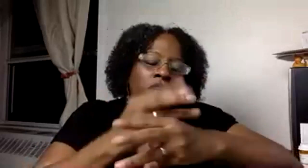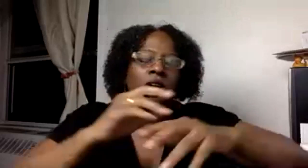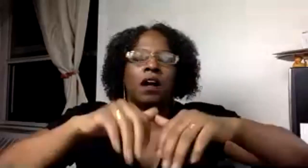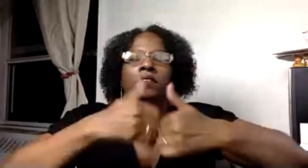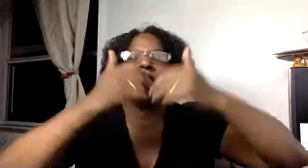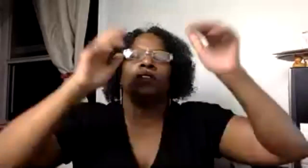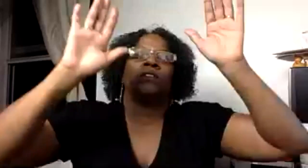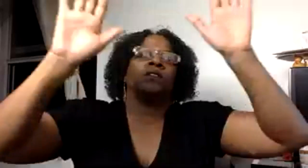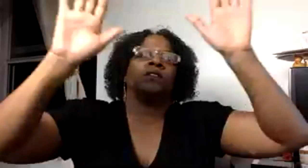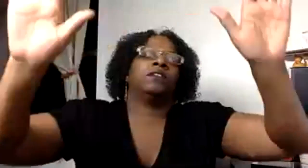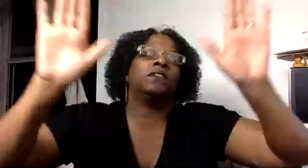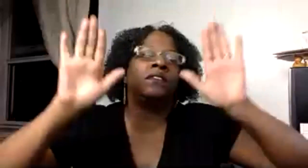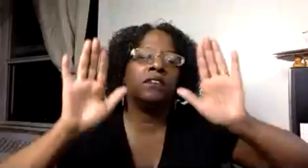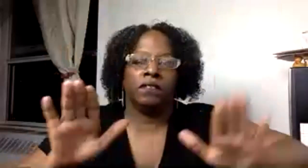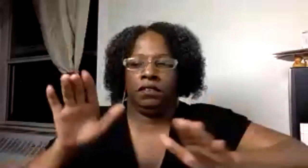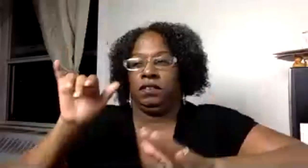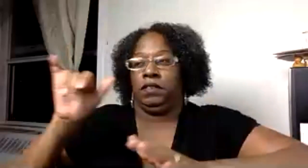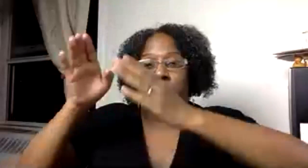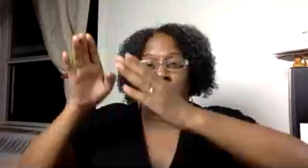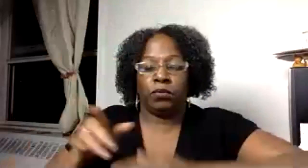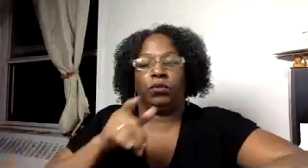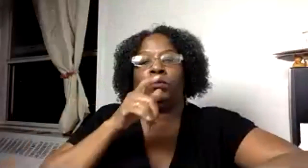Martin really wants to emphasize to the world how great